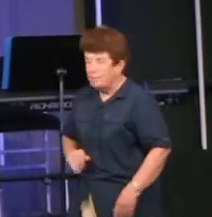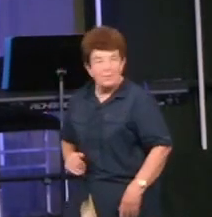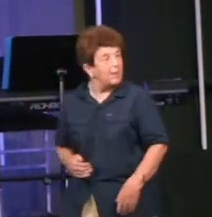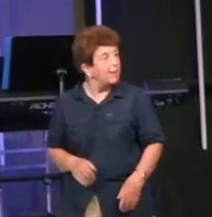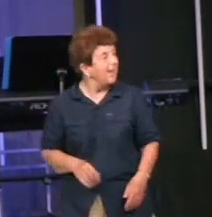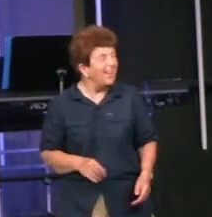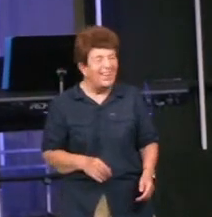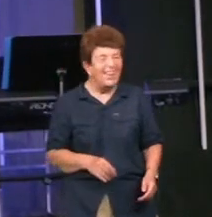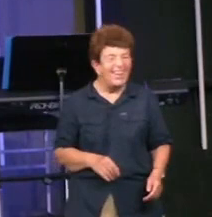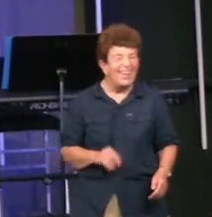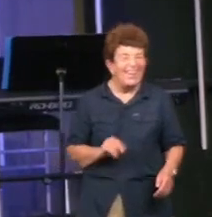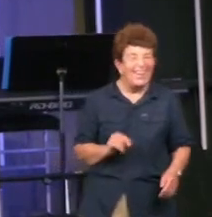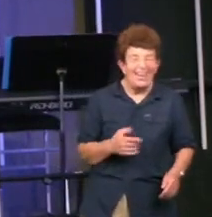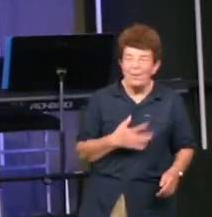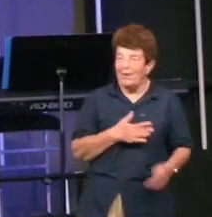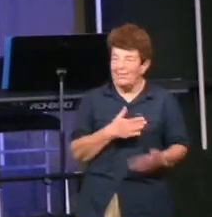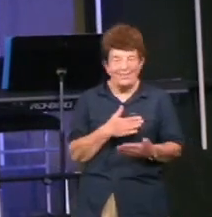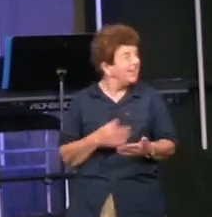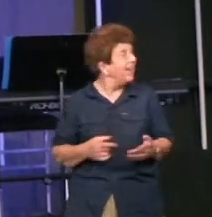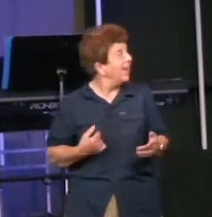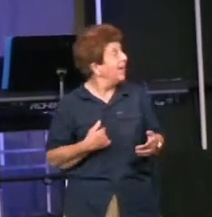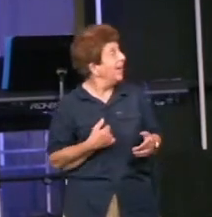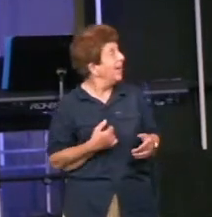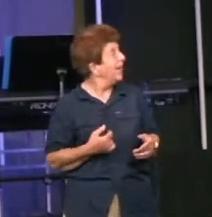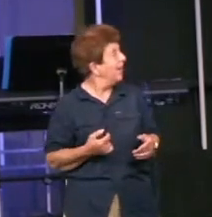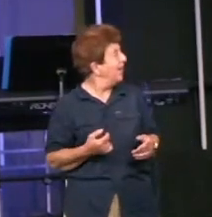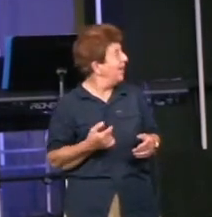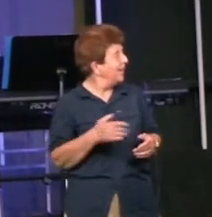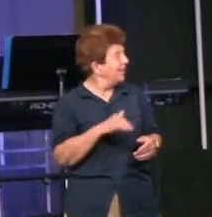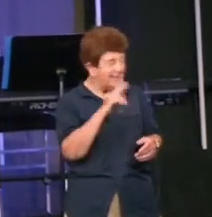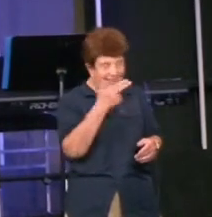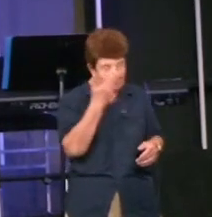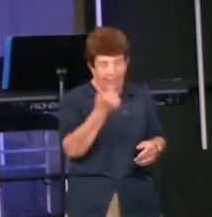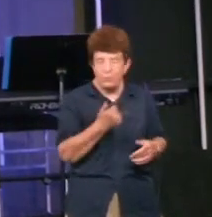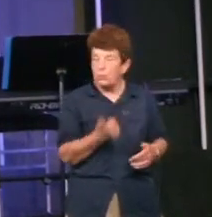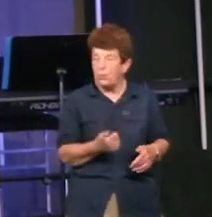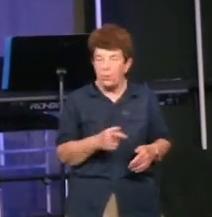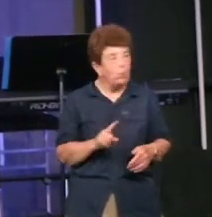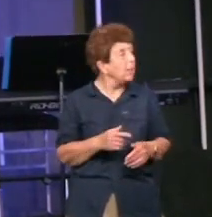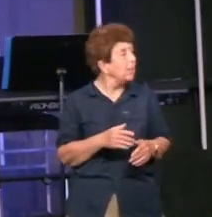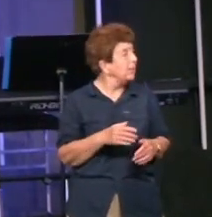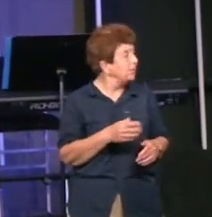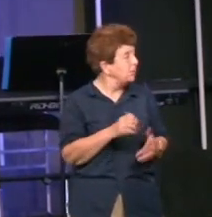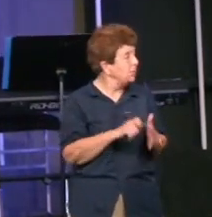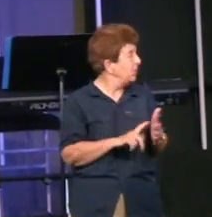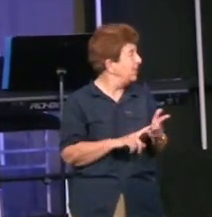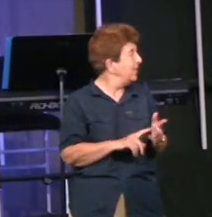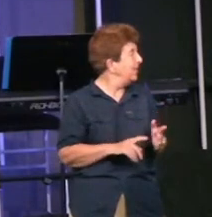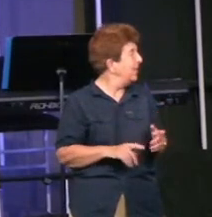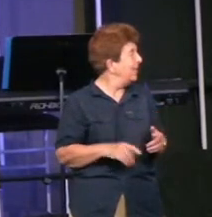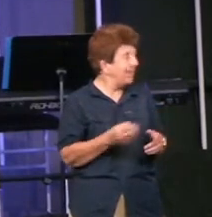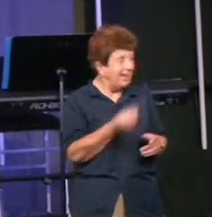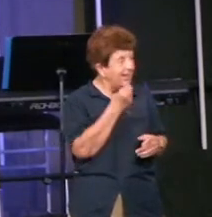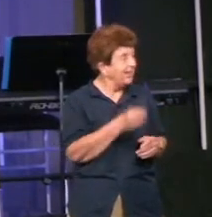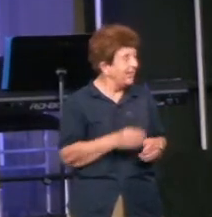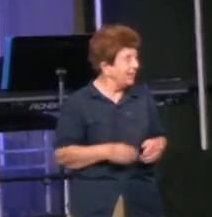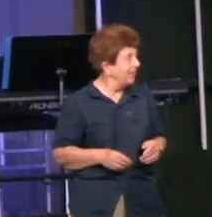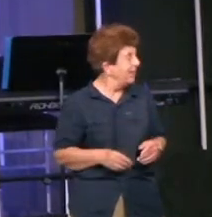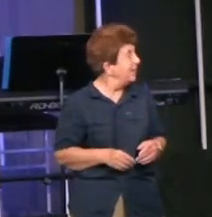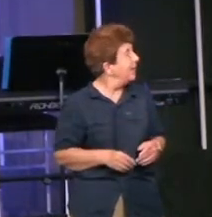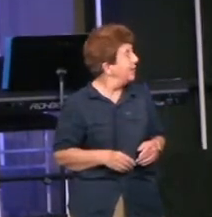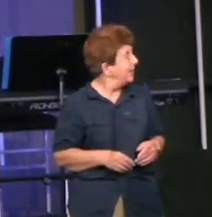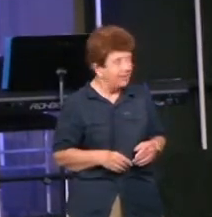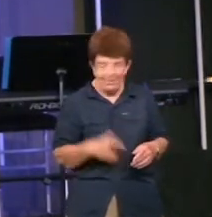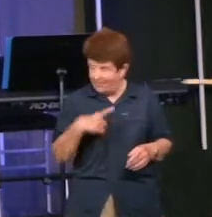its purpose? What is the purpose of bread? I just gave it away. It smells really good. What am I going to do with this bit of bread? Eat it. Eat it. That's right.